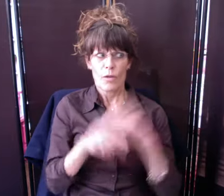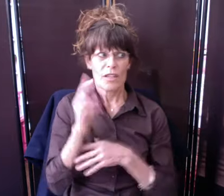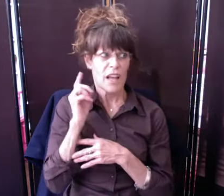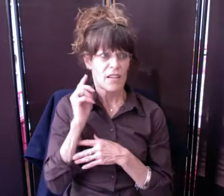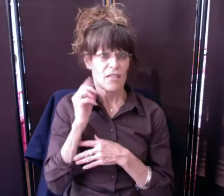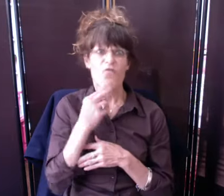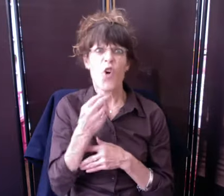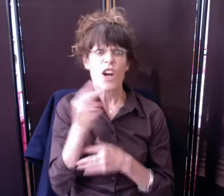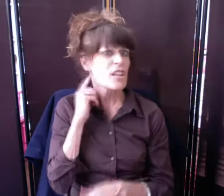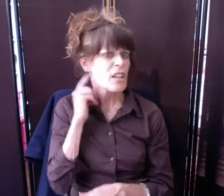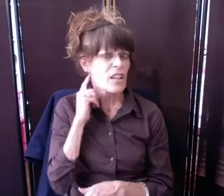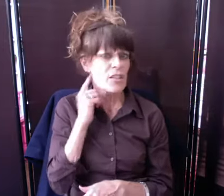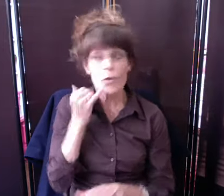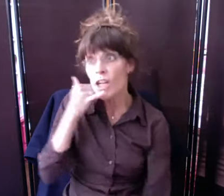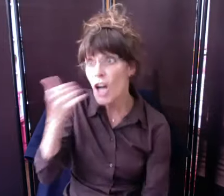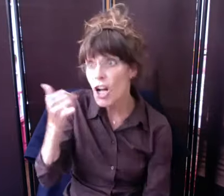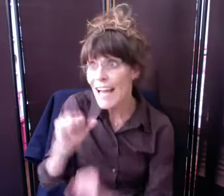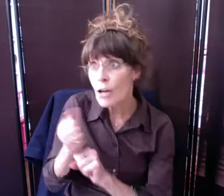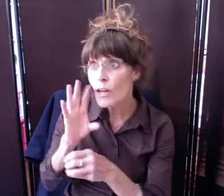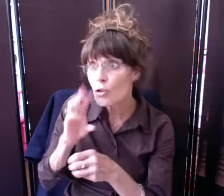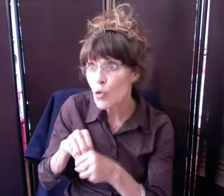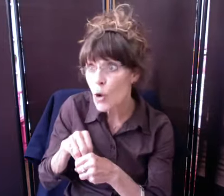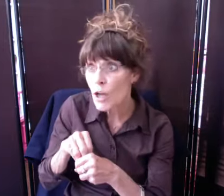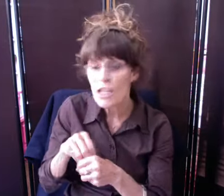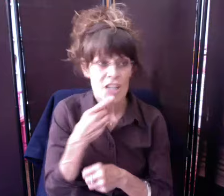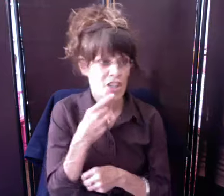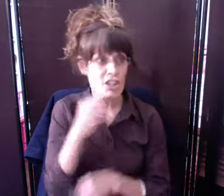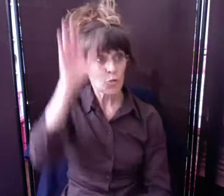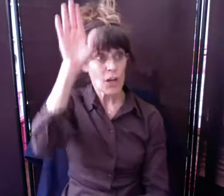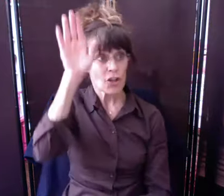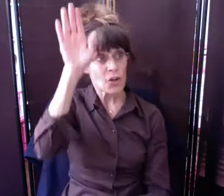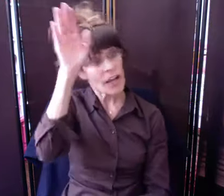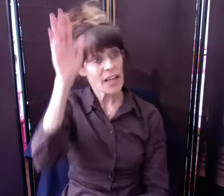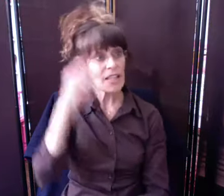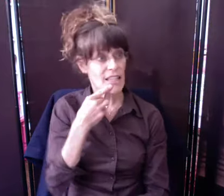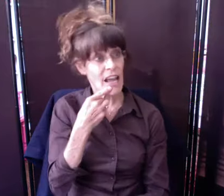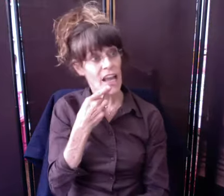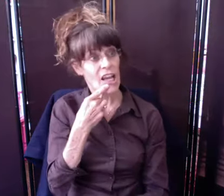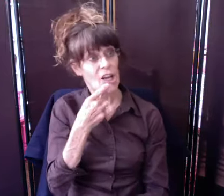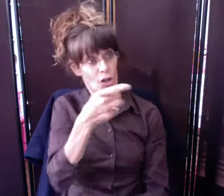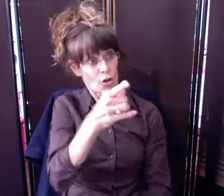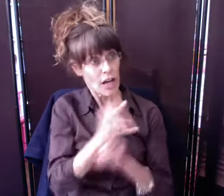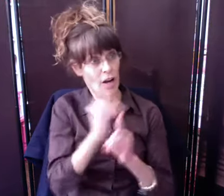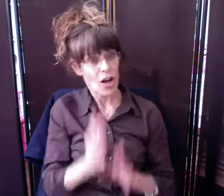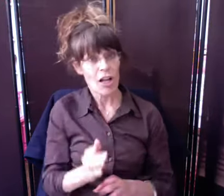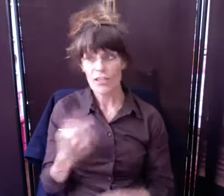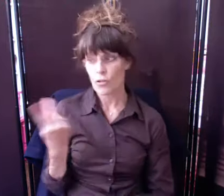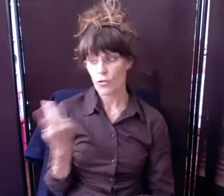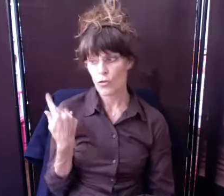do I got to do to join?" And she said, "You just raise your hand and claim your disease." And so we went to a meeting that broke all the traditions, and